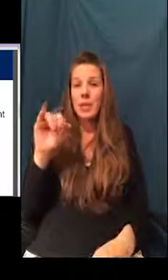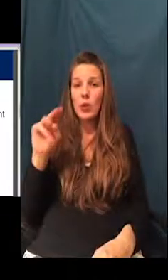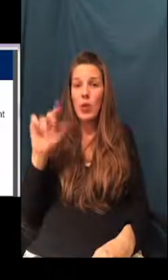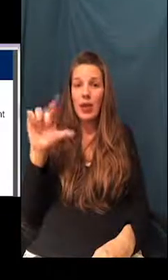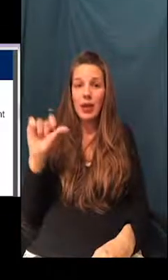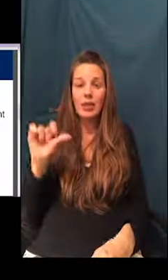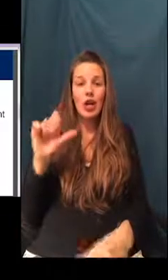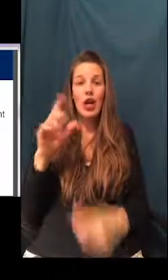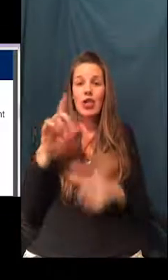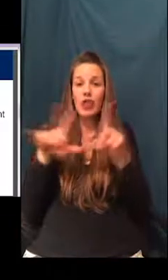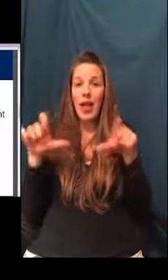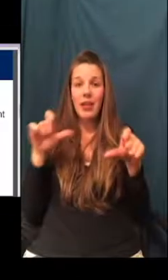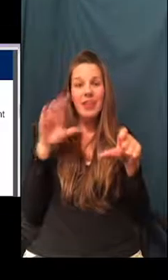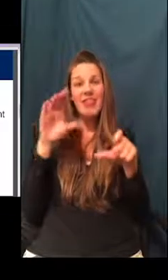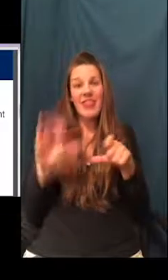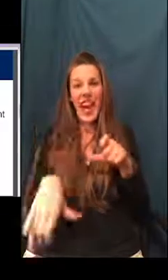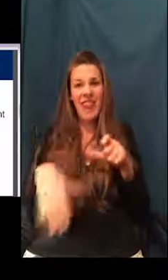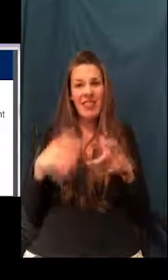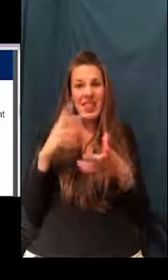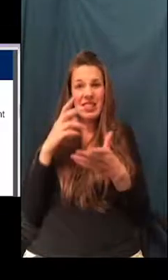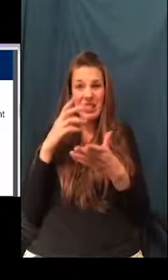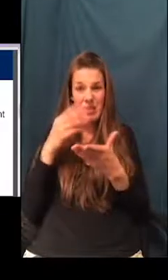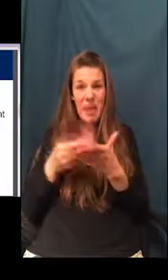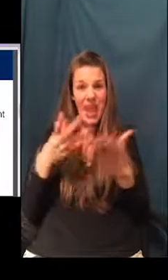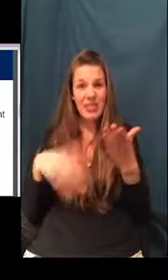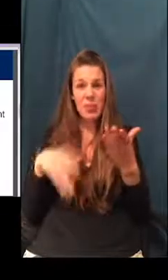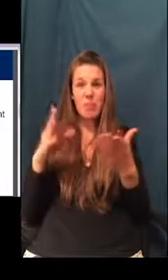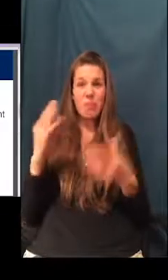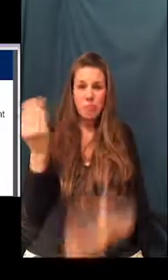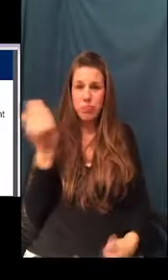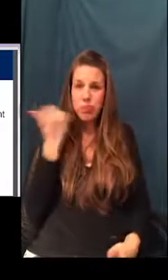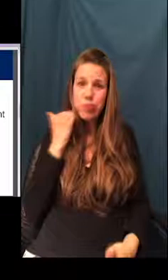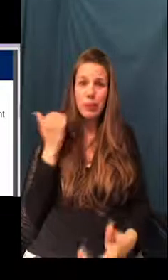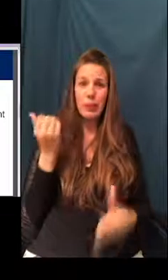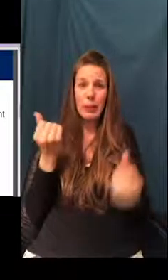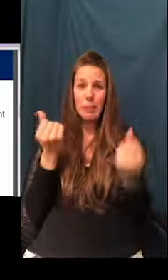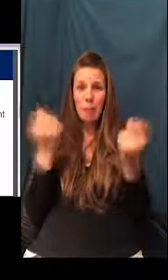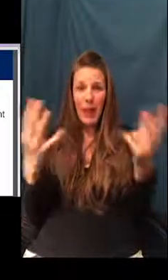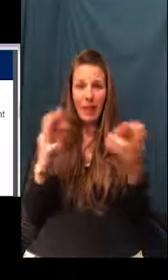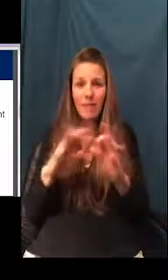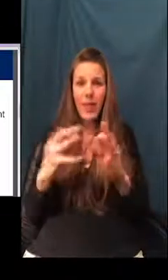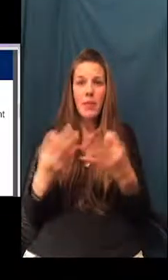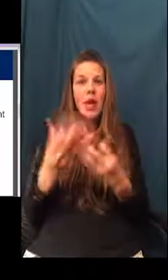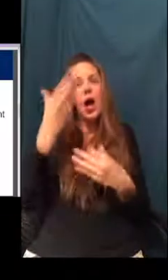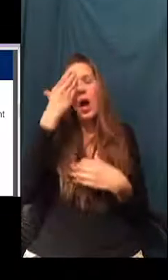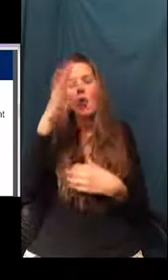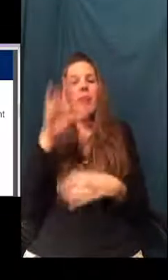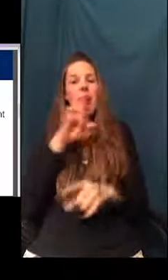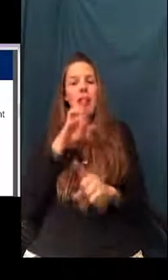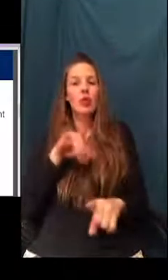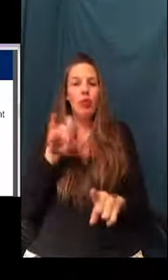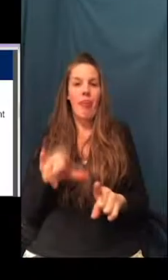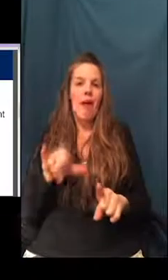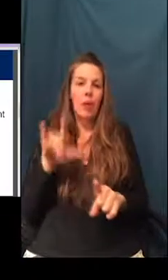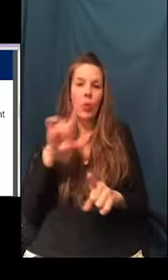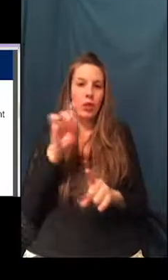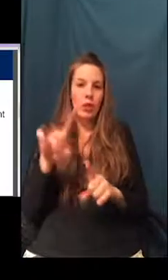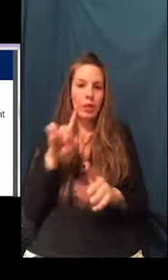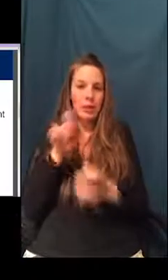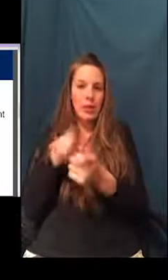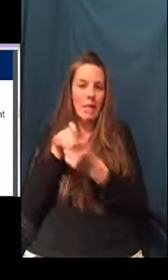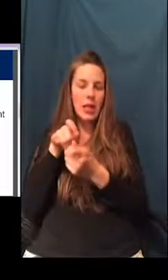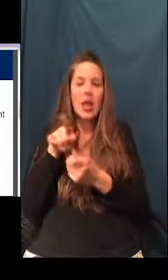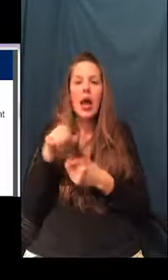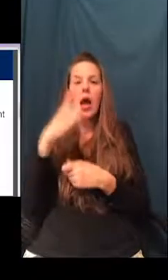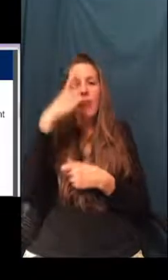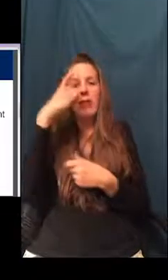could bankrupt many families. I think that's a very good point, and it brings up, well, I don't know the answer to that question in